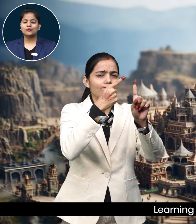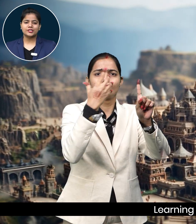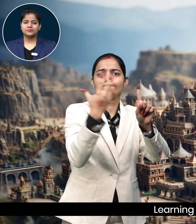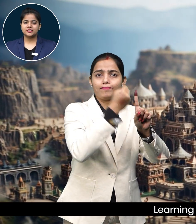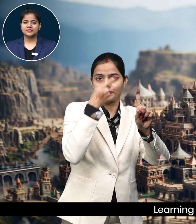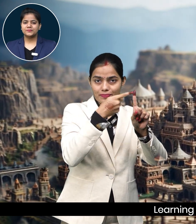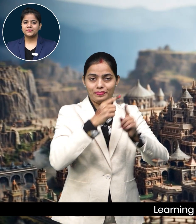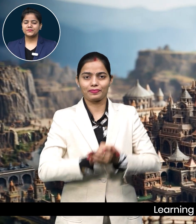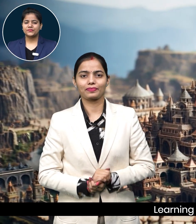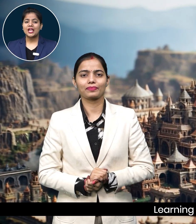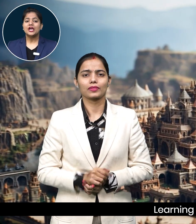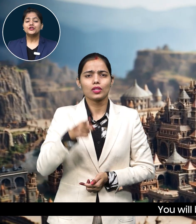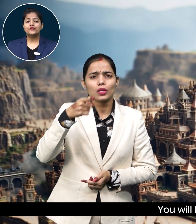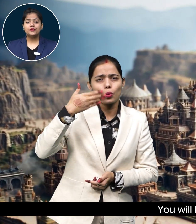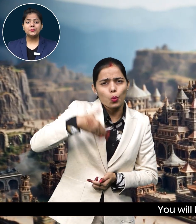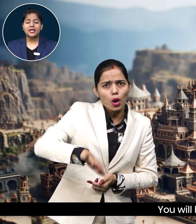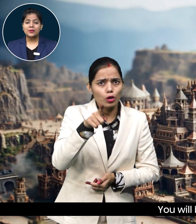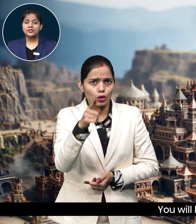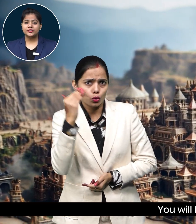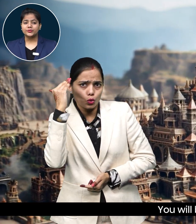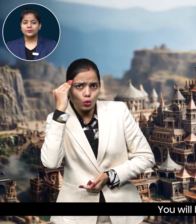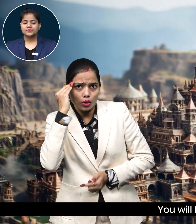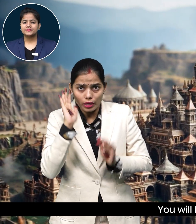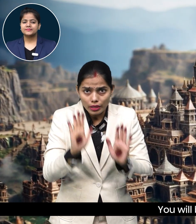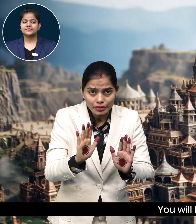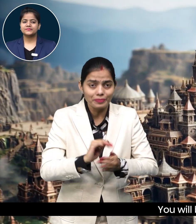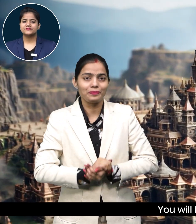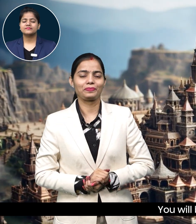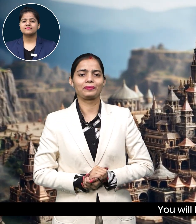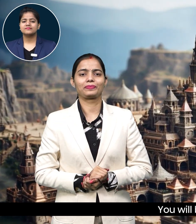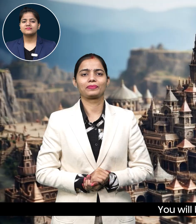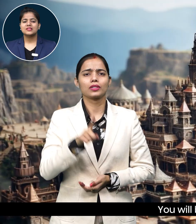Learning outcomes. You will be able to